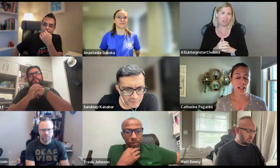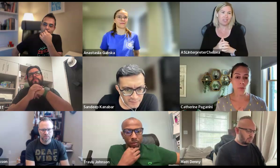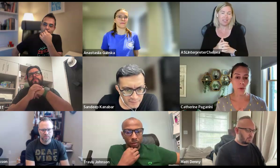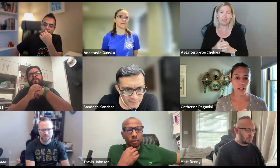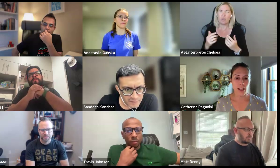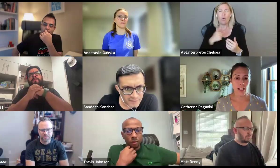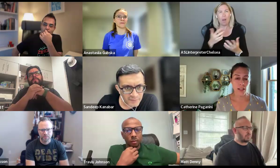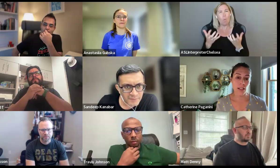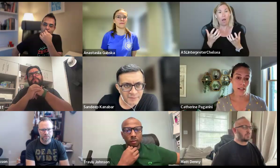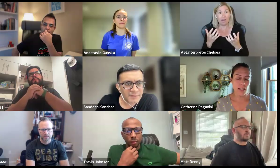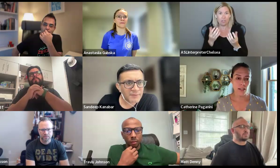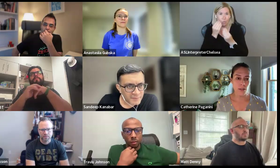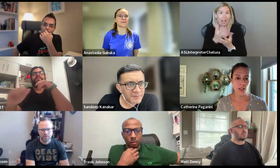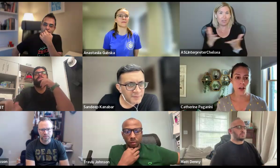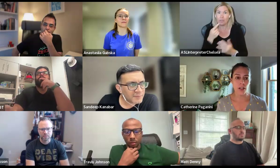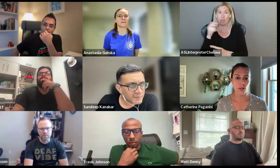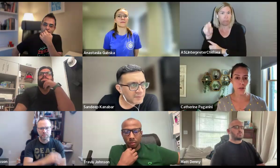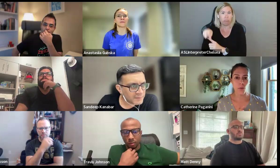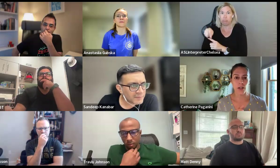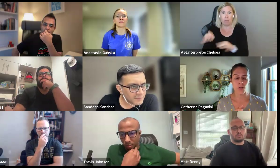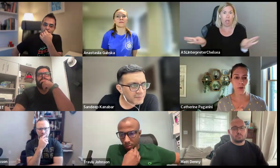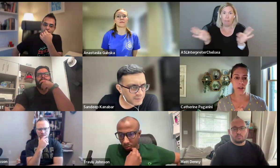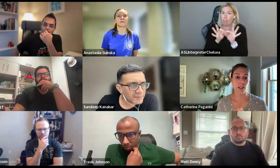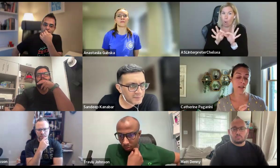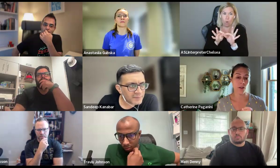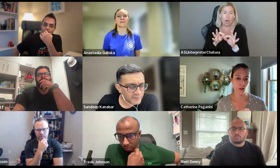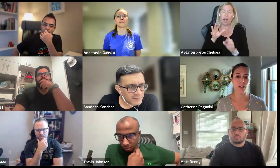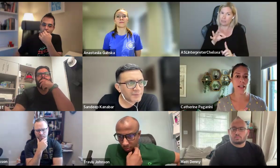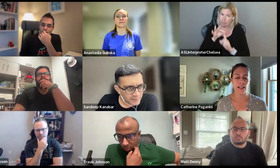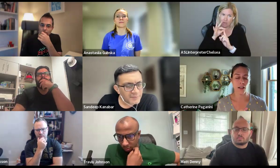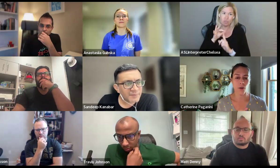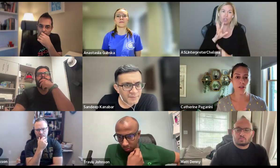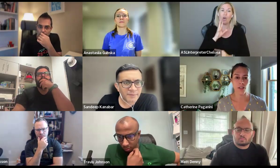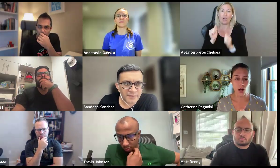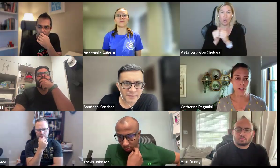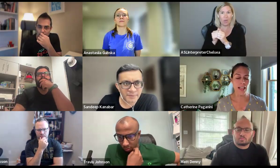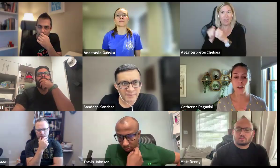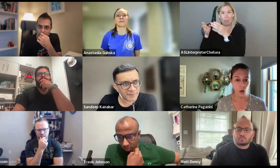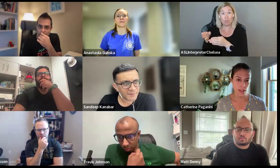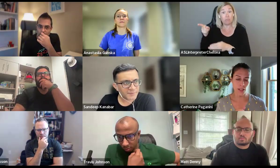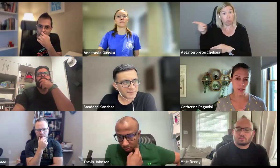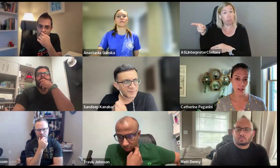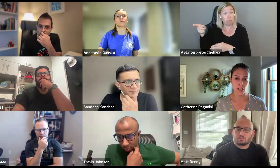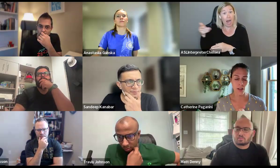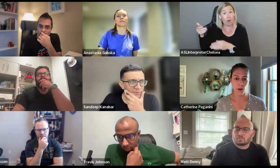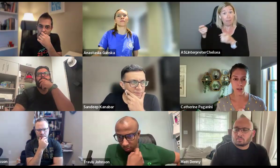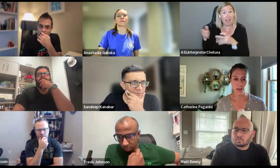like how important I think this is, and especially talking to someone who kind of less genuinely asking questions and obviously had no idea and the question